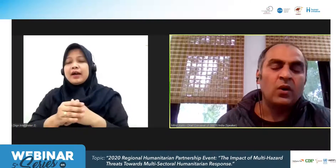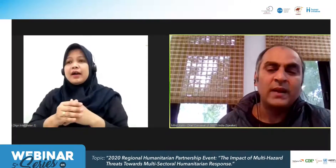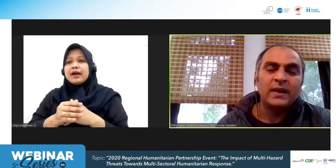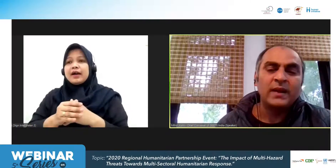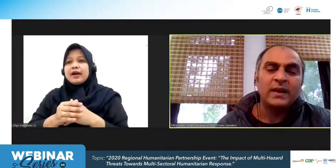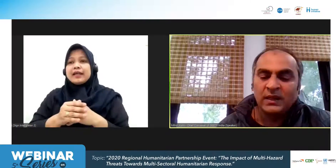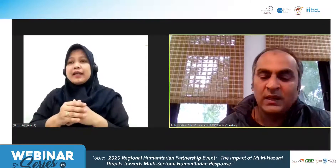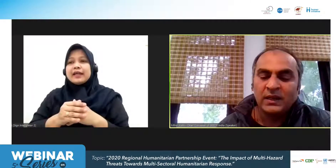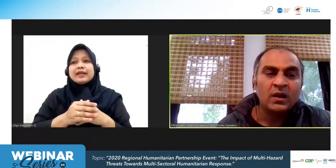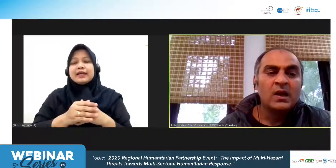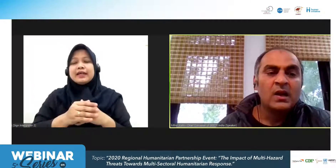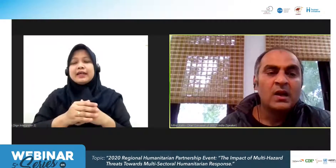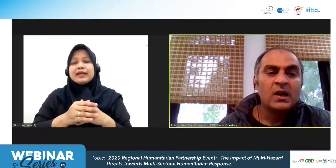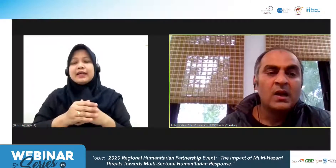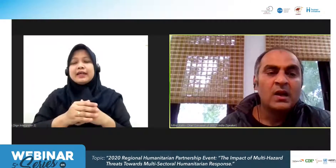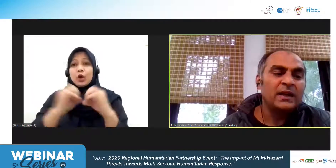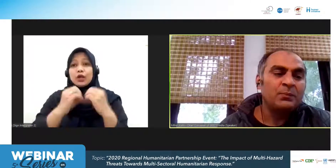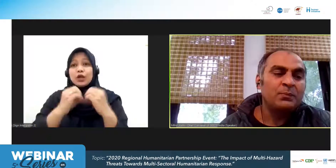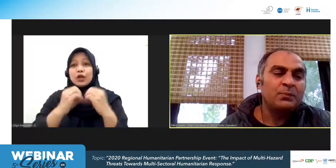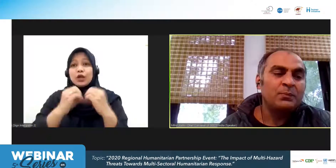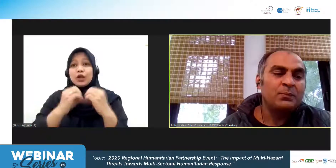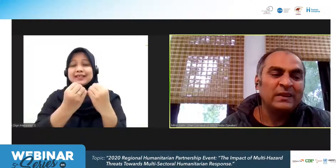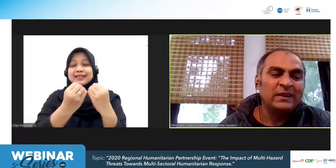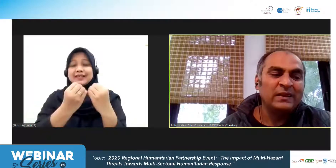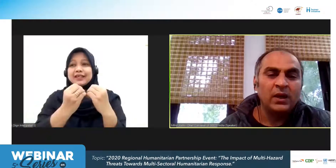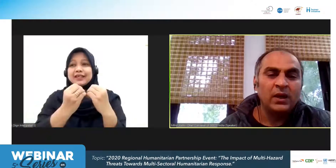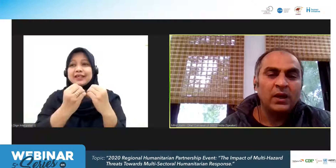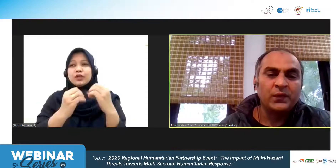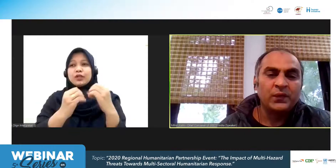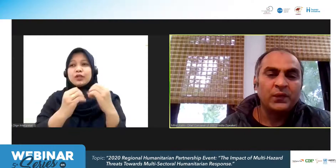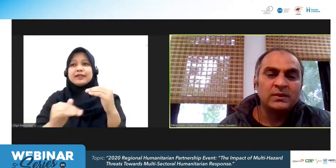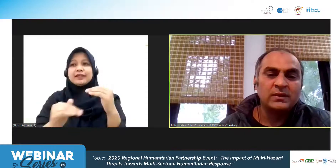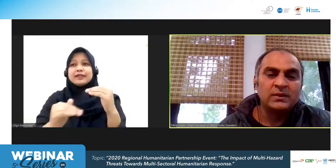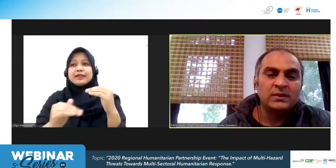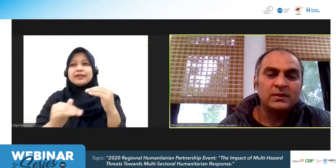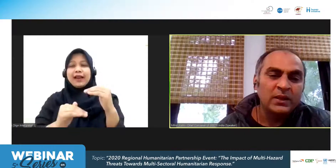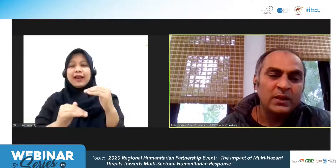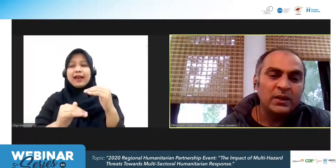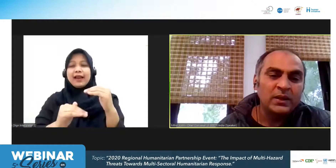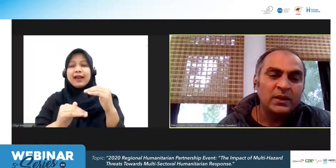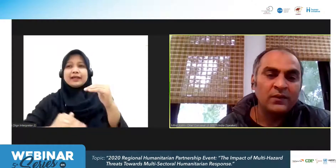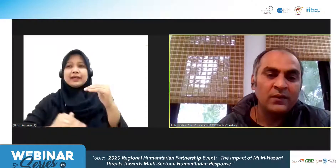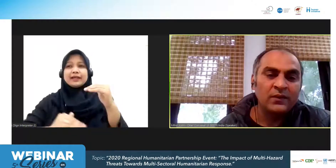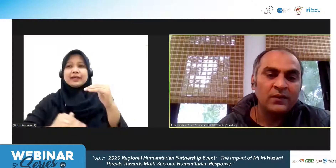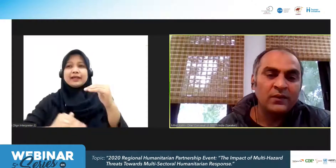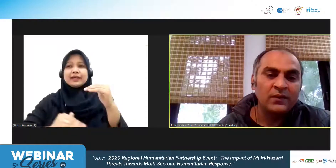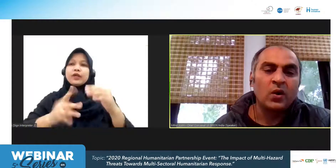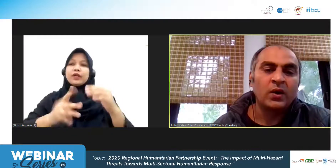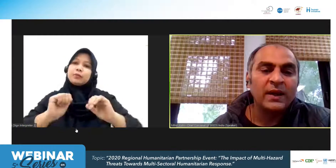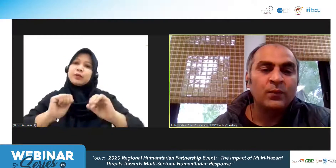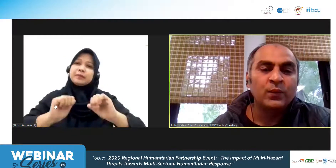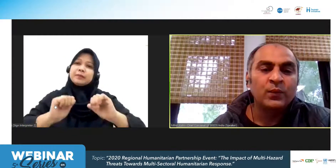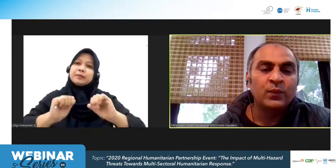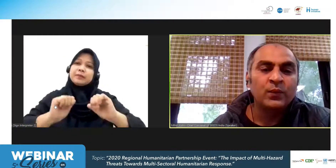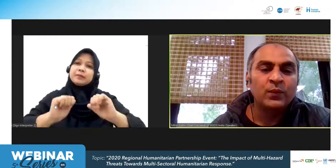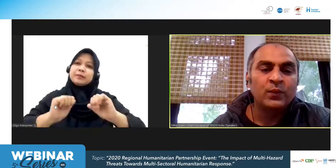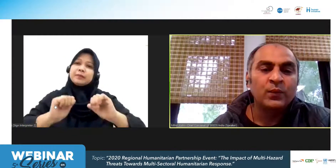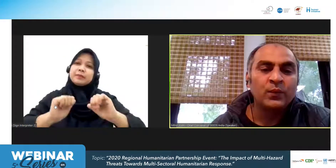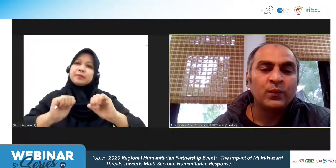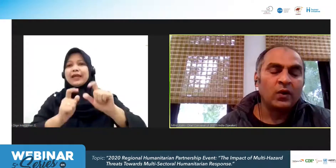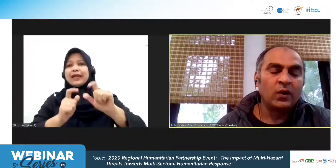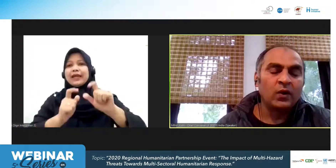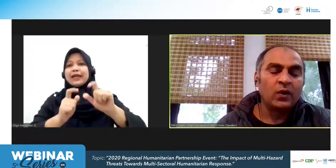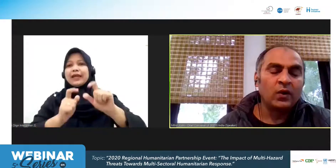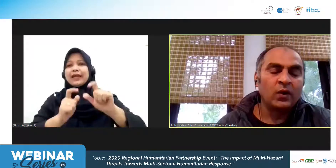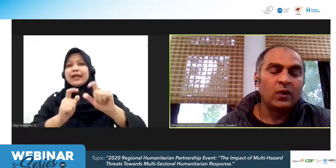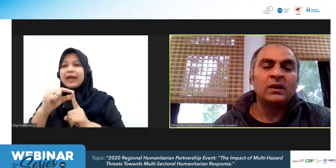the organization level, we are preparing some kind of, let's say, SOPs that, okay, if you are responding within